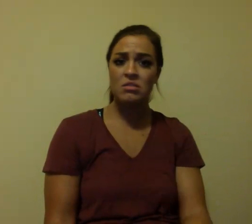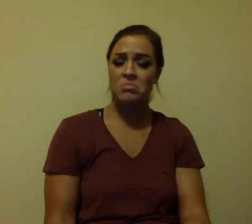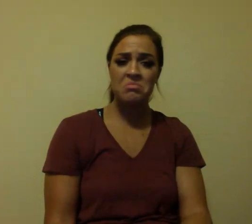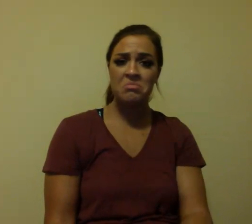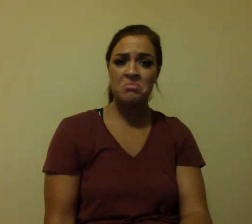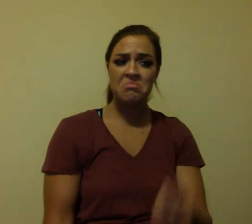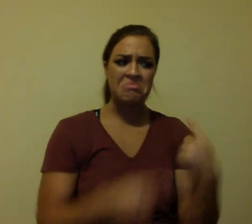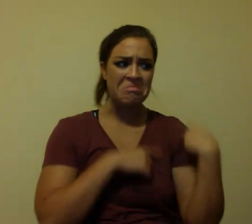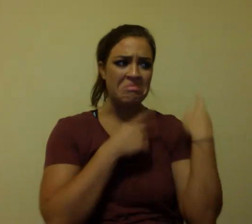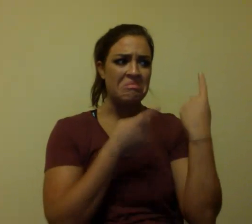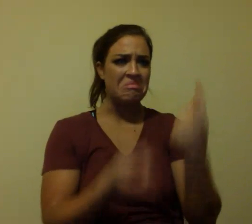problems.